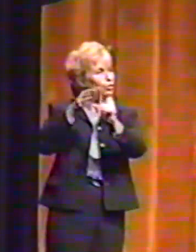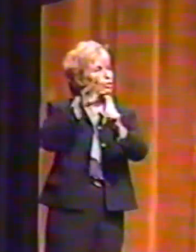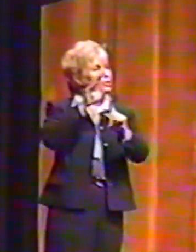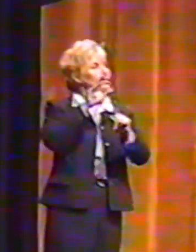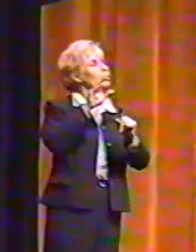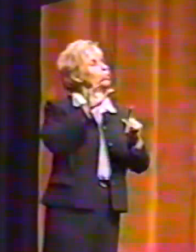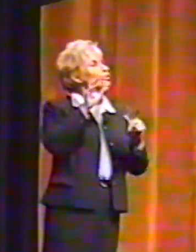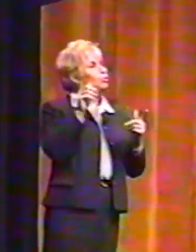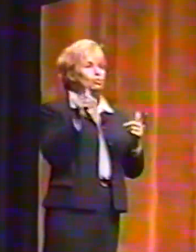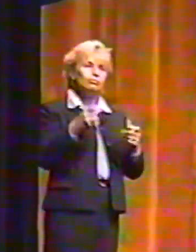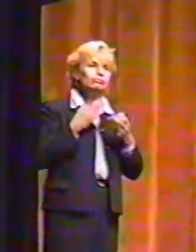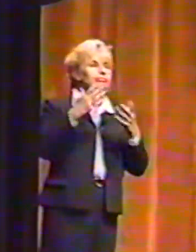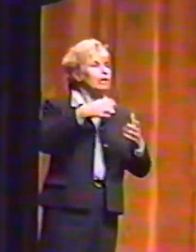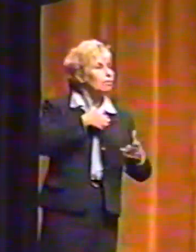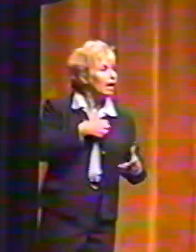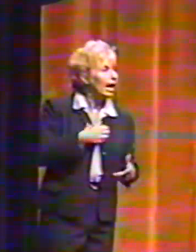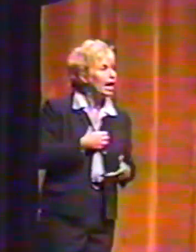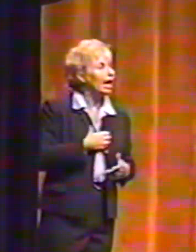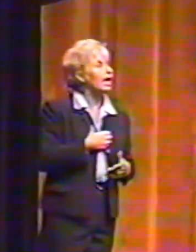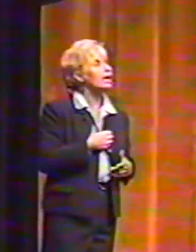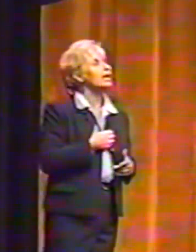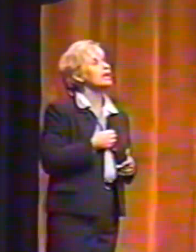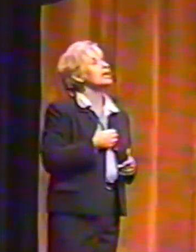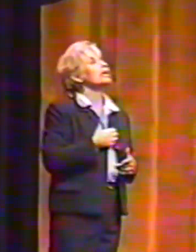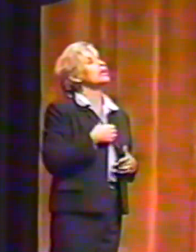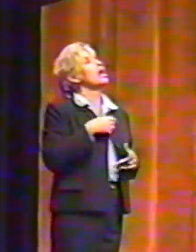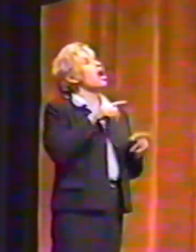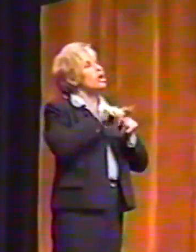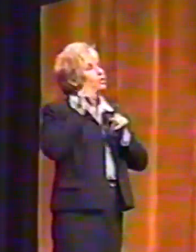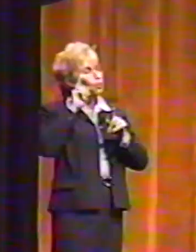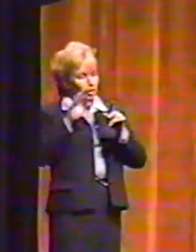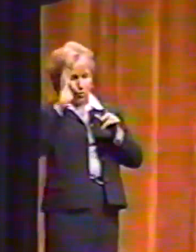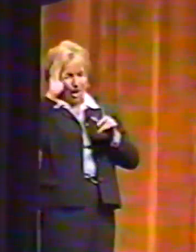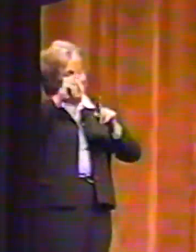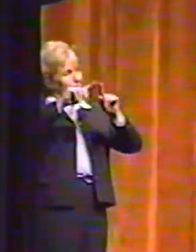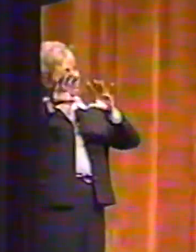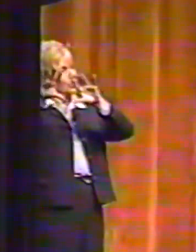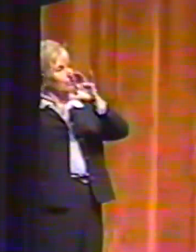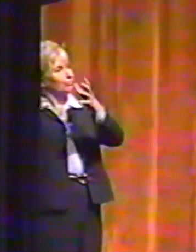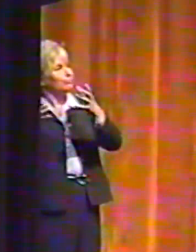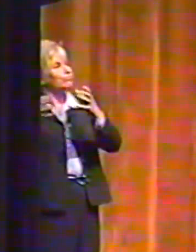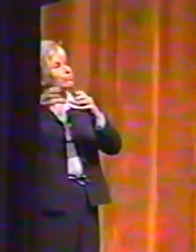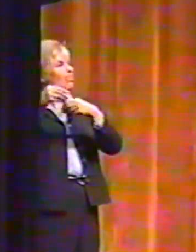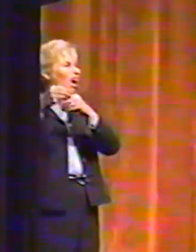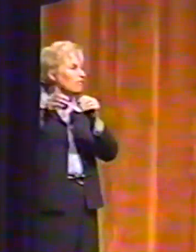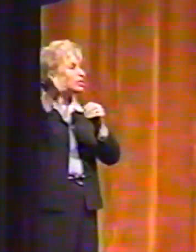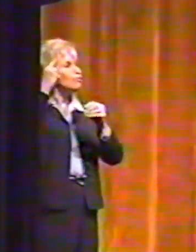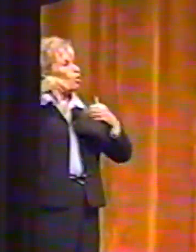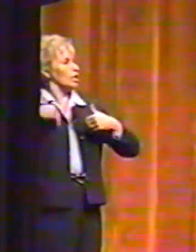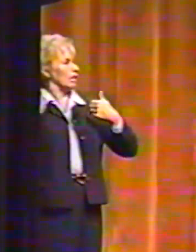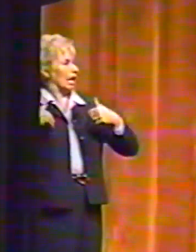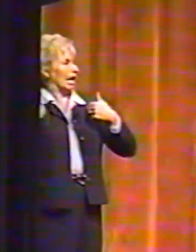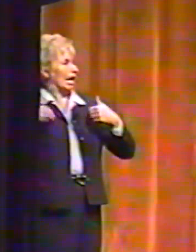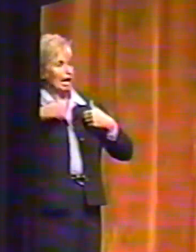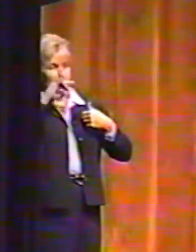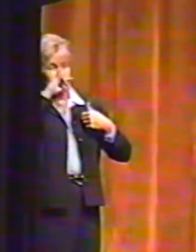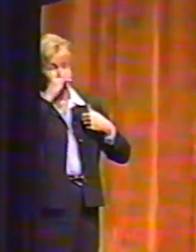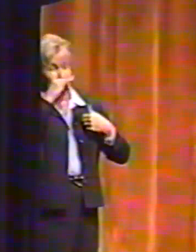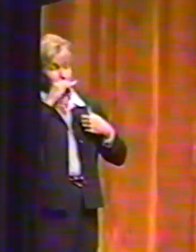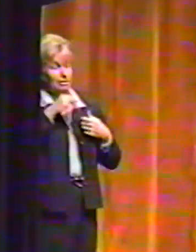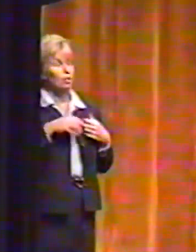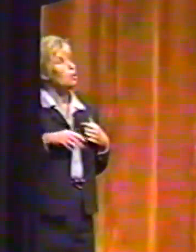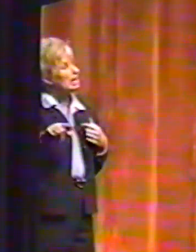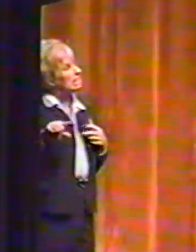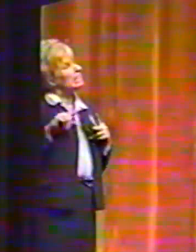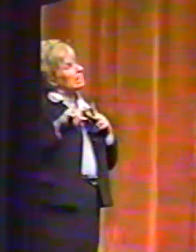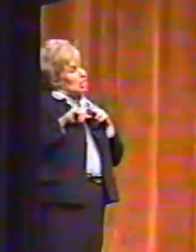help deal with the kids who get caught in the INS net. Now, this is just a start, and it's just a proposal. And I want to be very clear about